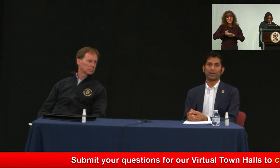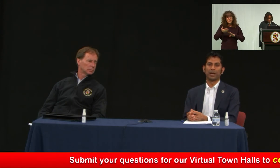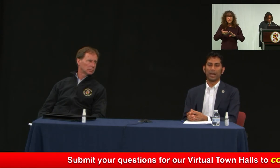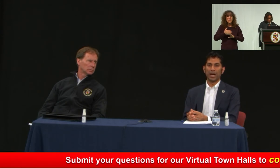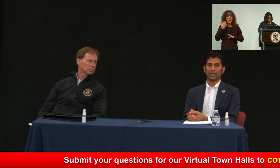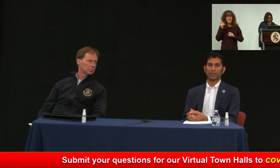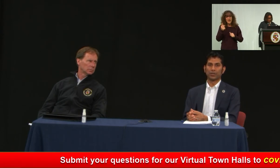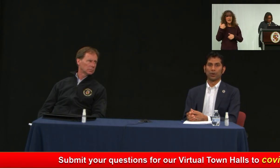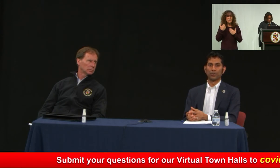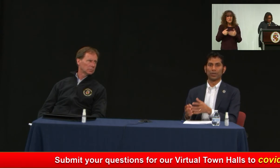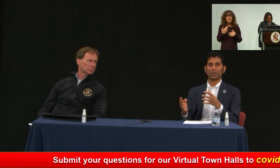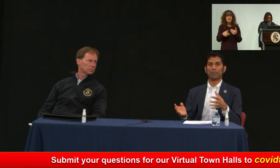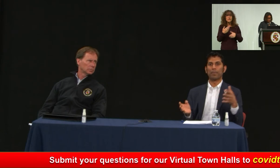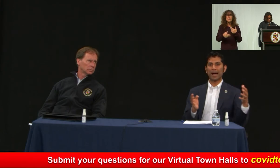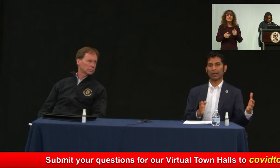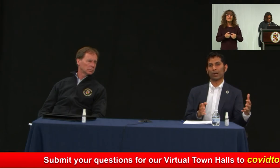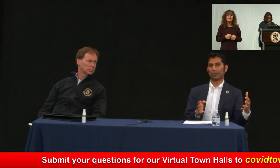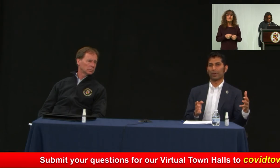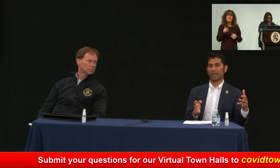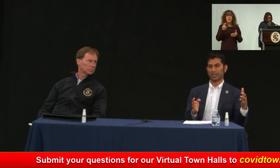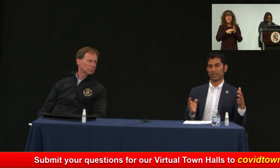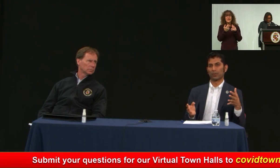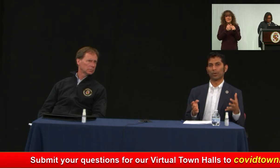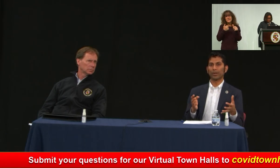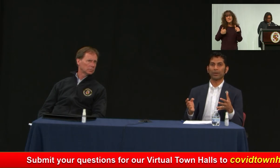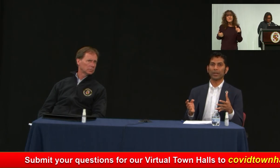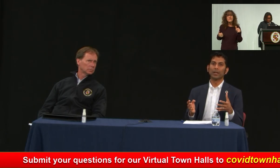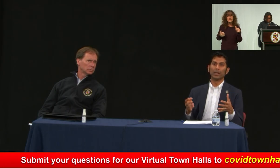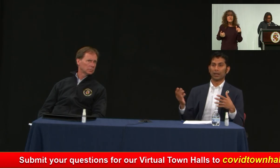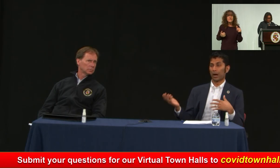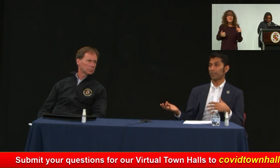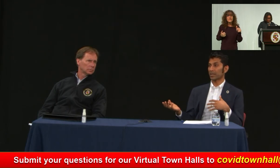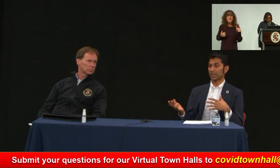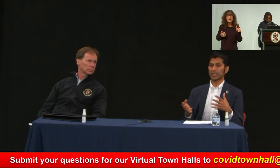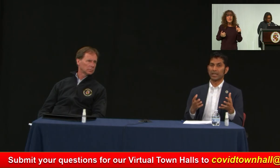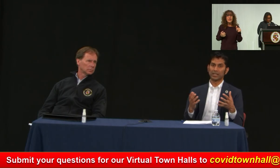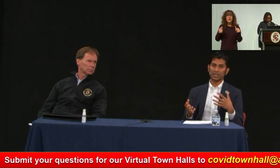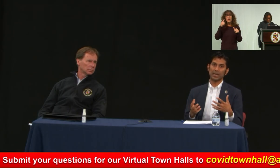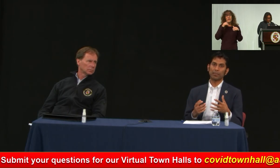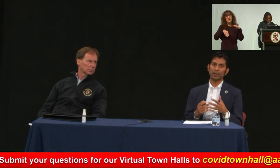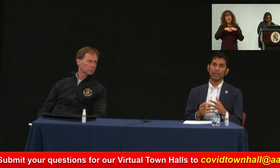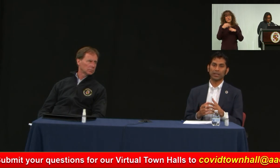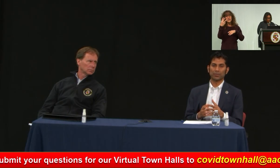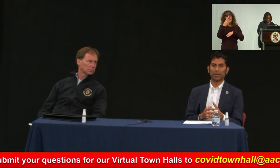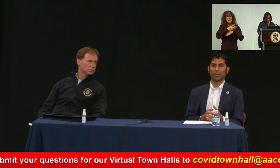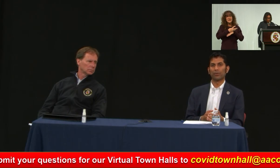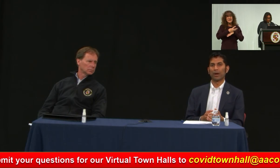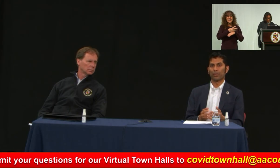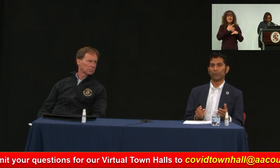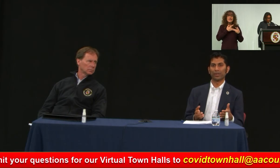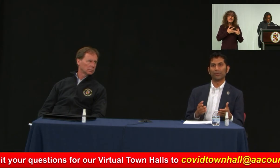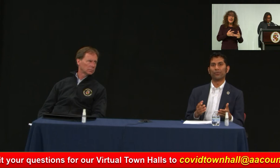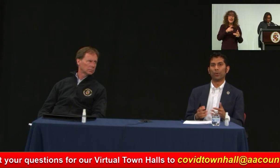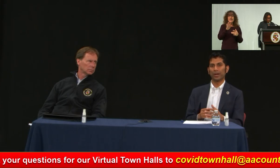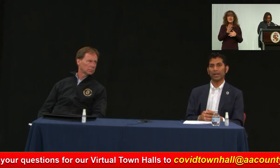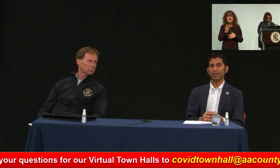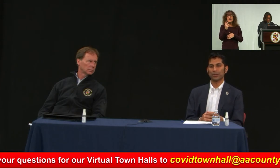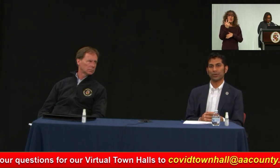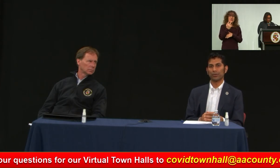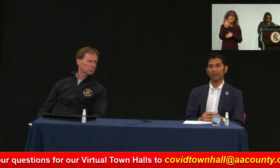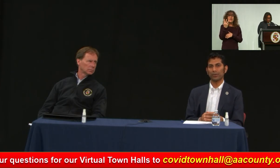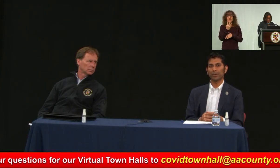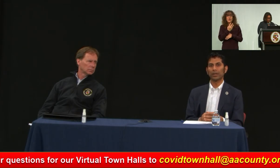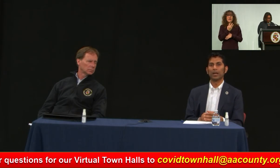enough. And so there's a backlog of processing. We're hearing up to 6 days. Typically it's running at around